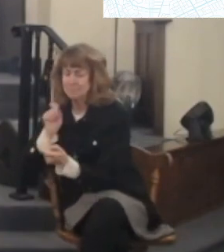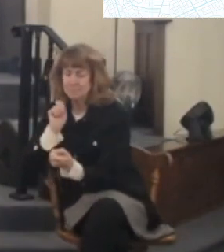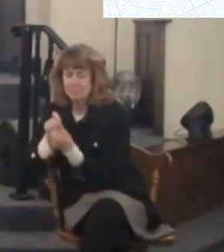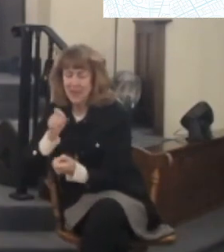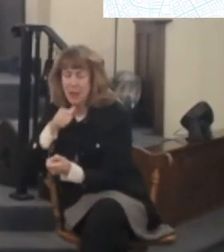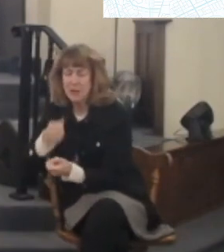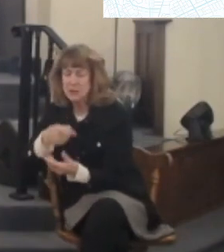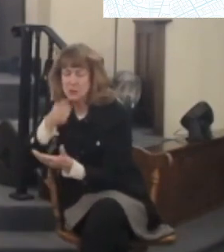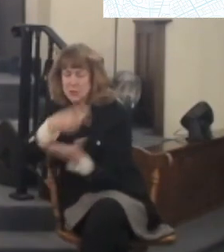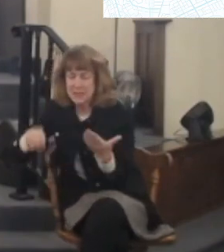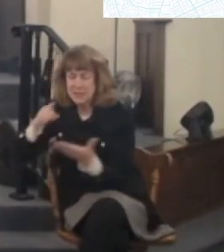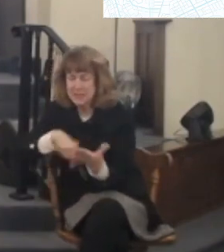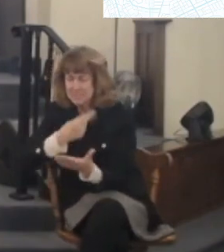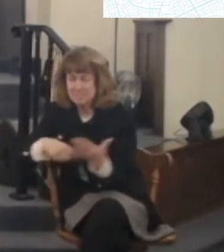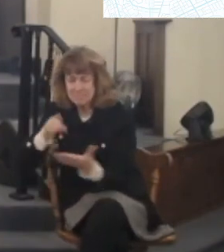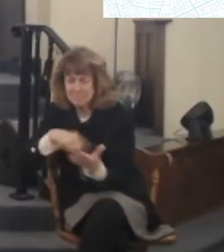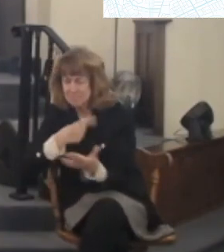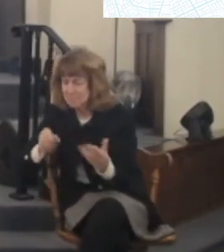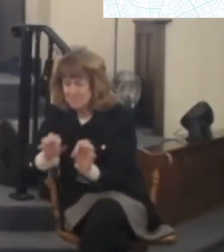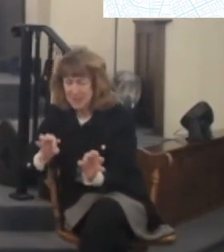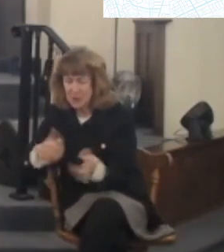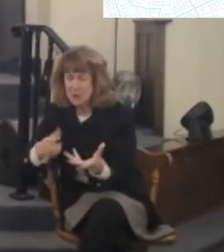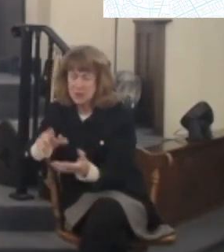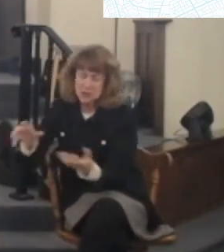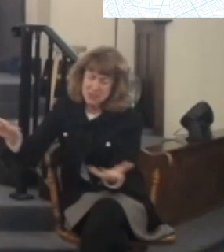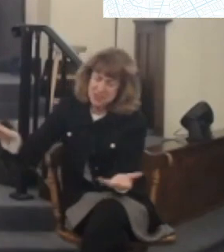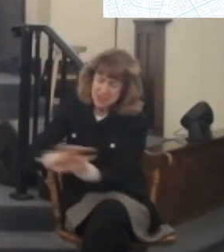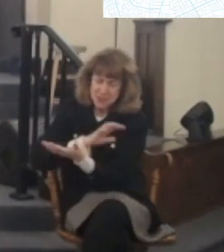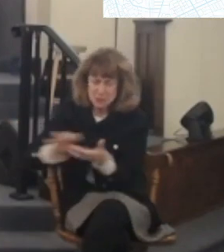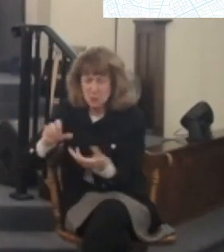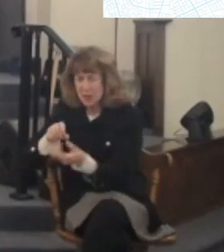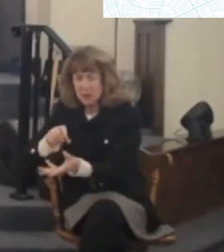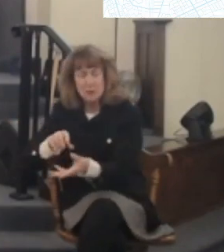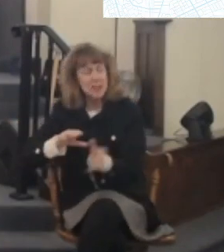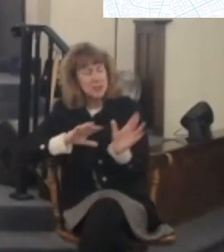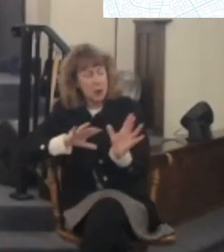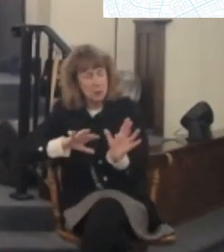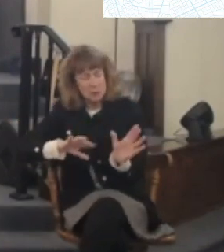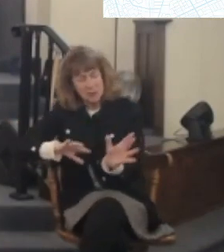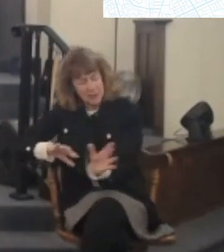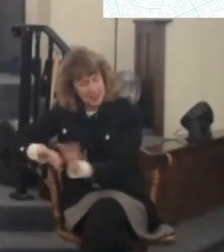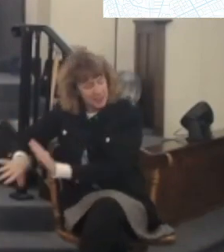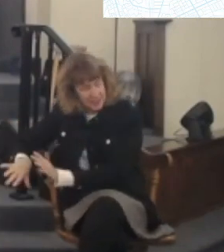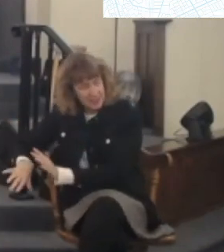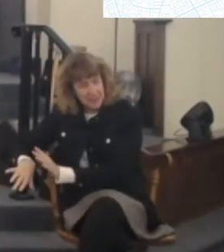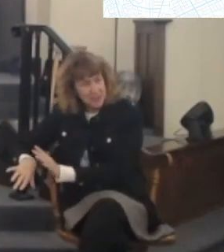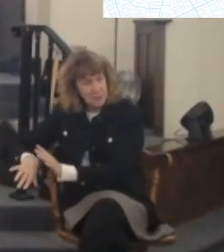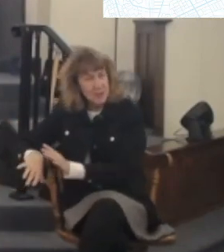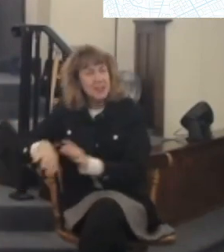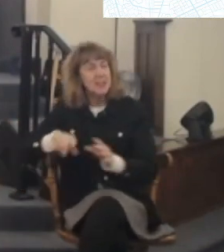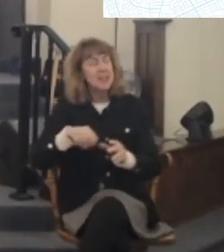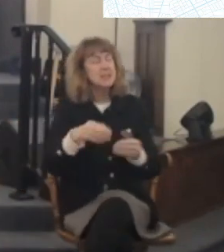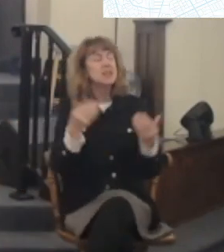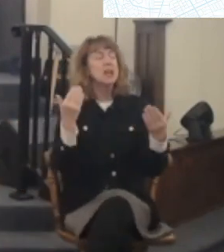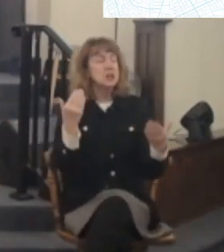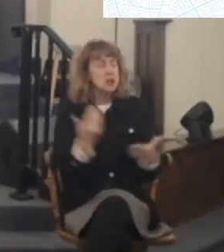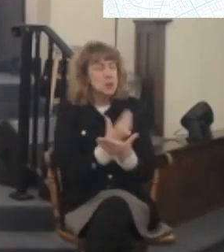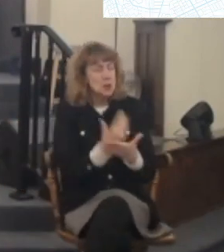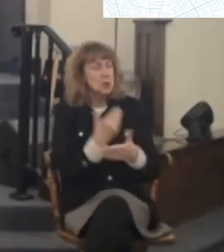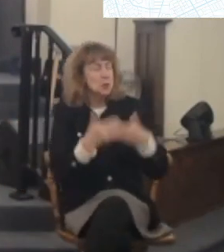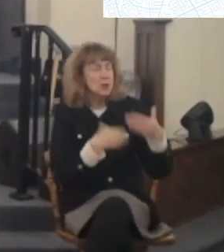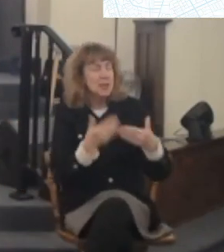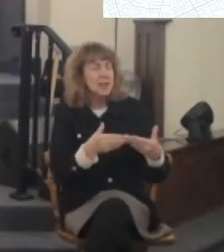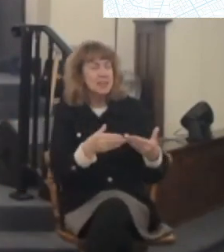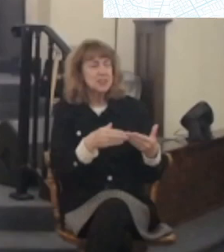assassination that the Babylonian captivators would have expected from the exiles. This is the